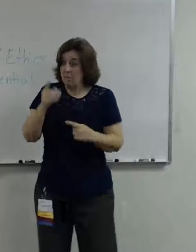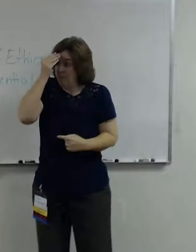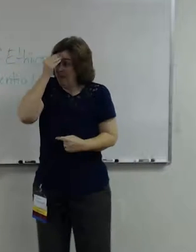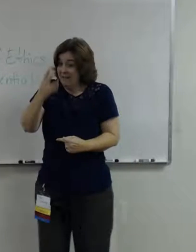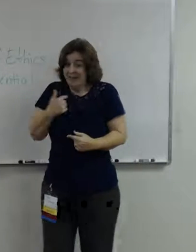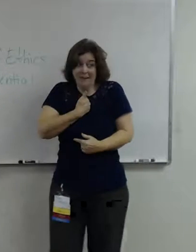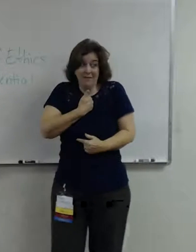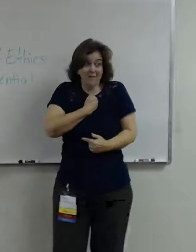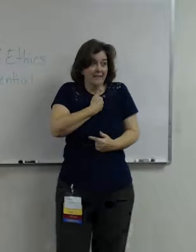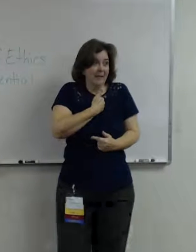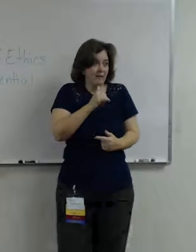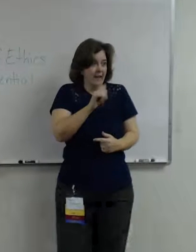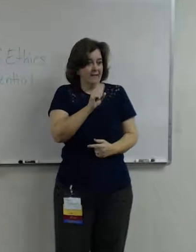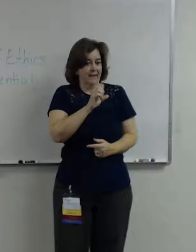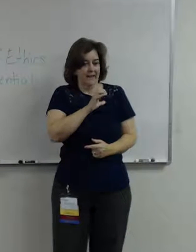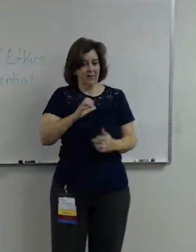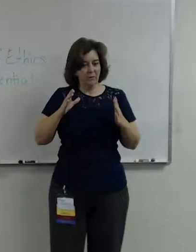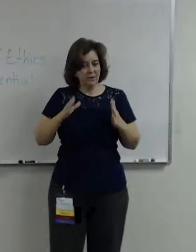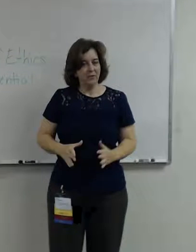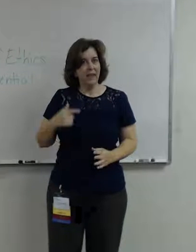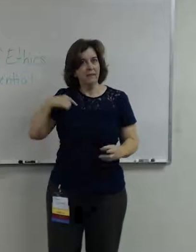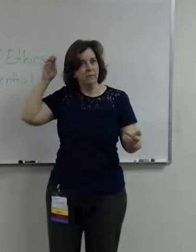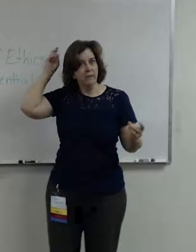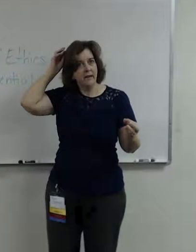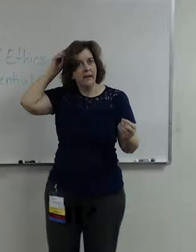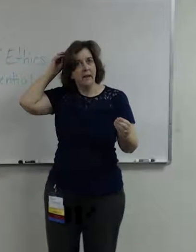But I'll tell you myself, as a Christian, that's really,